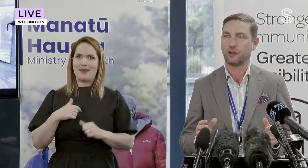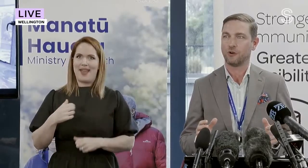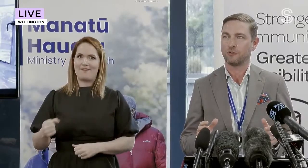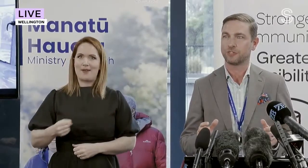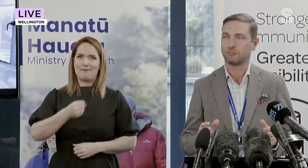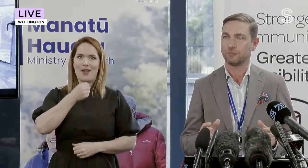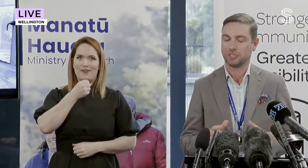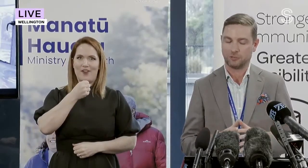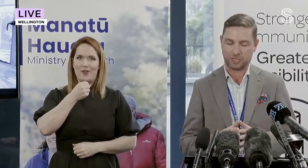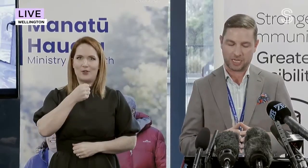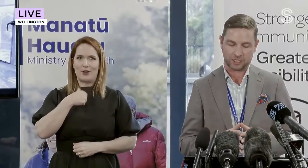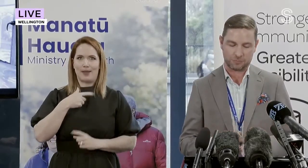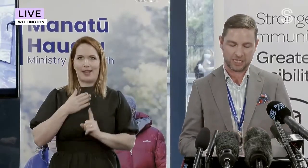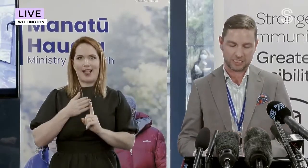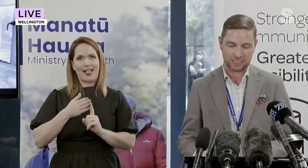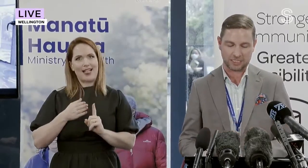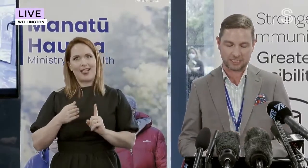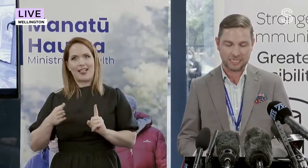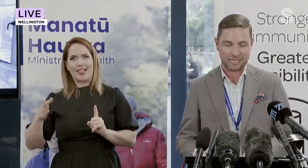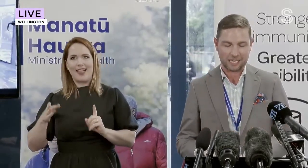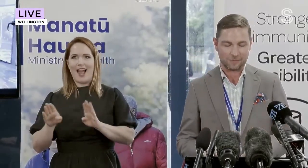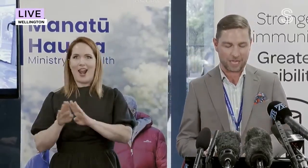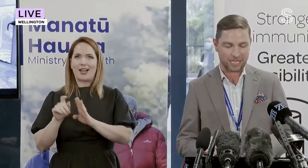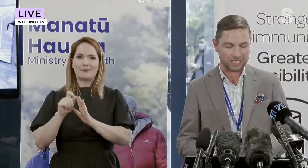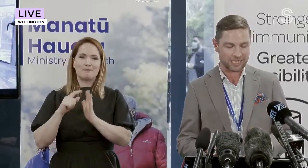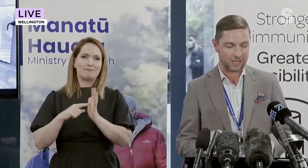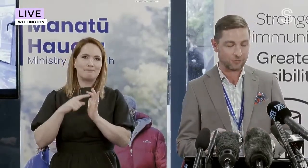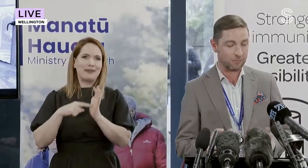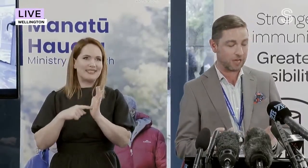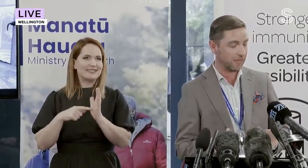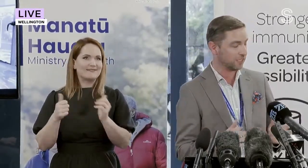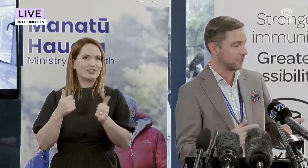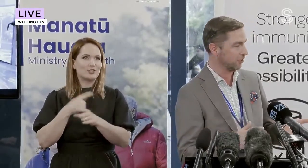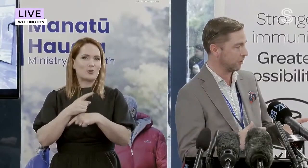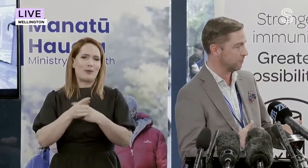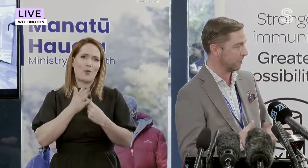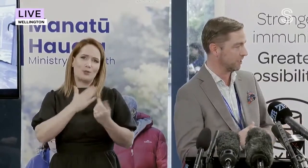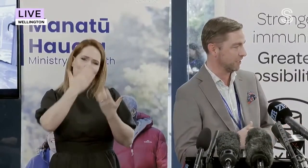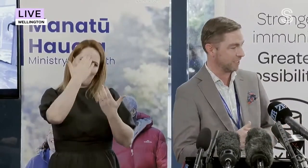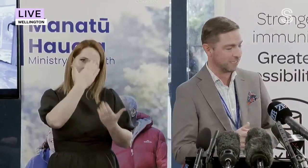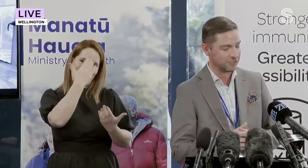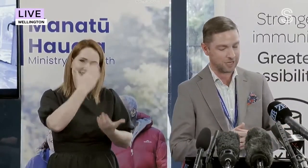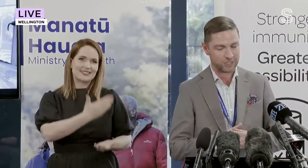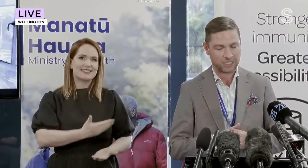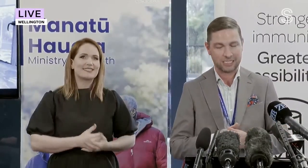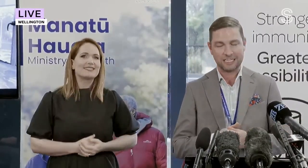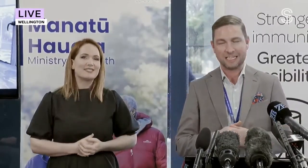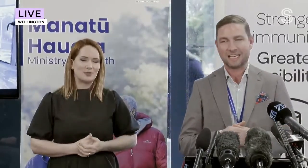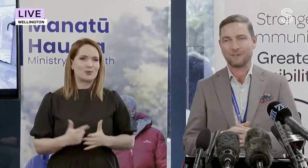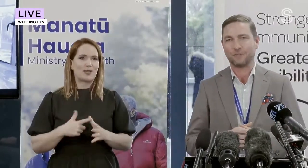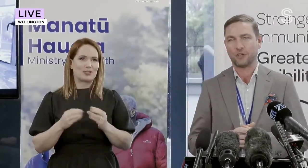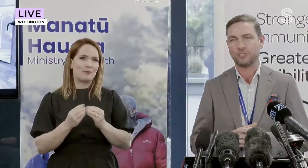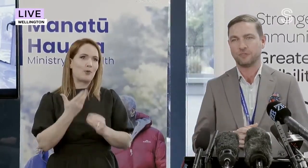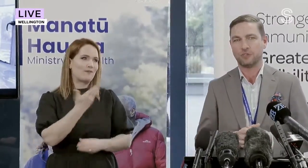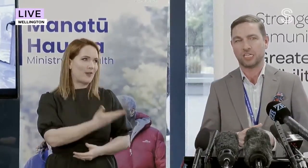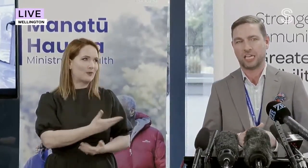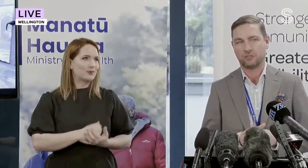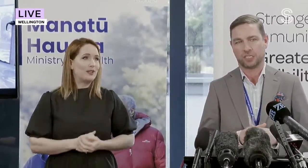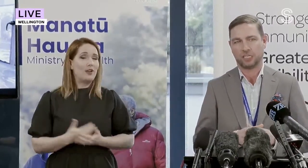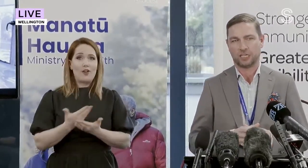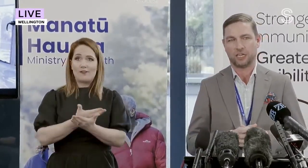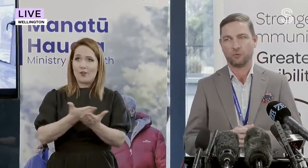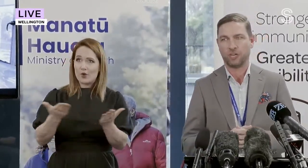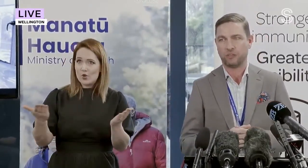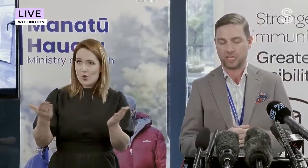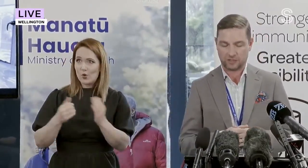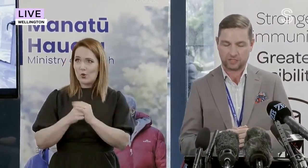also go off script a little bit, as Pete did, and offer my thanks and acknowledgement to Ashley. For those of you that are